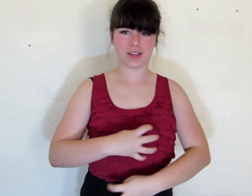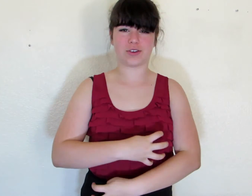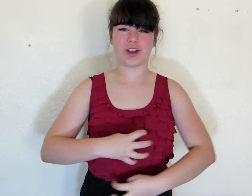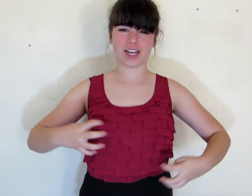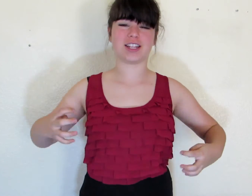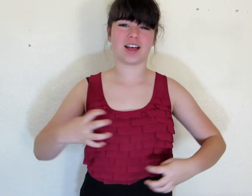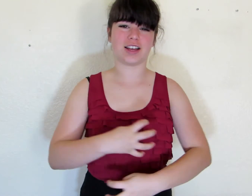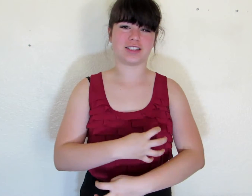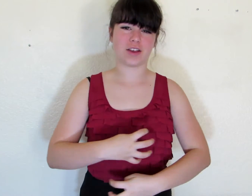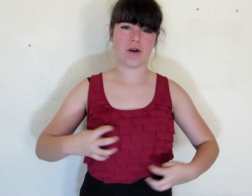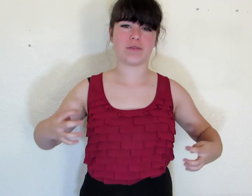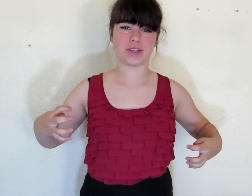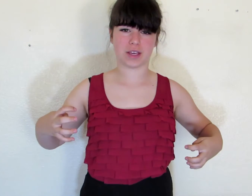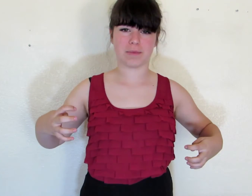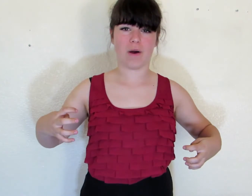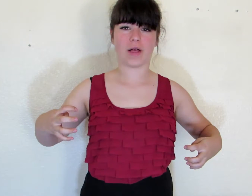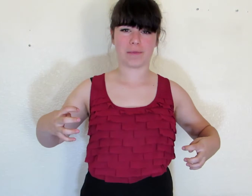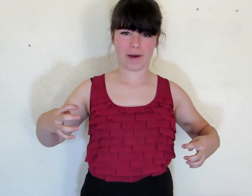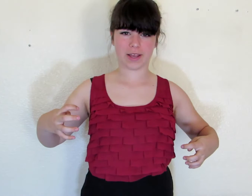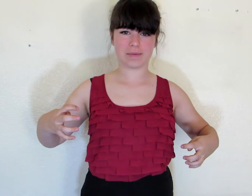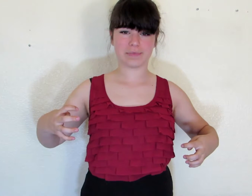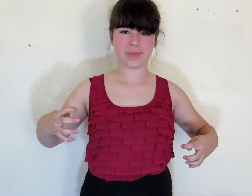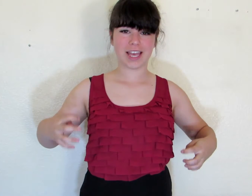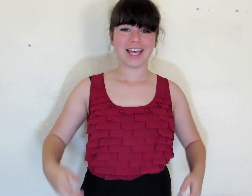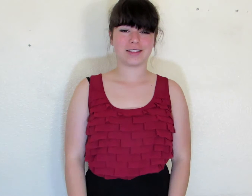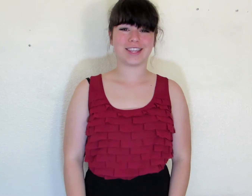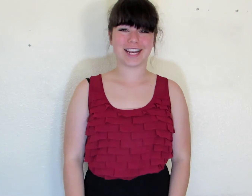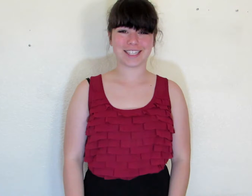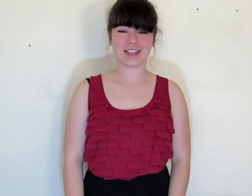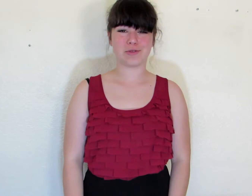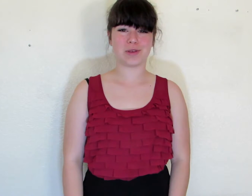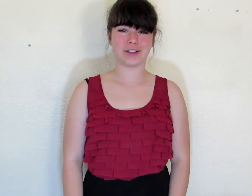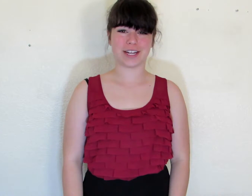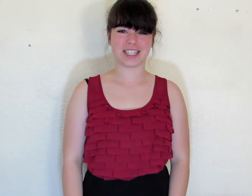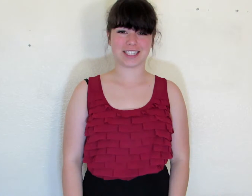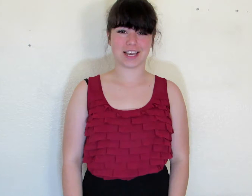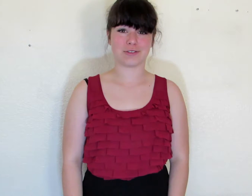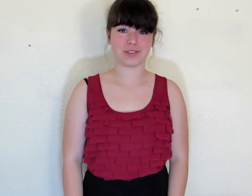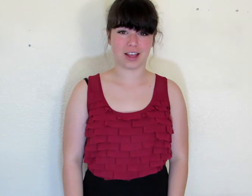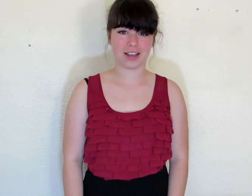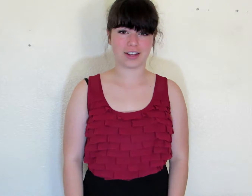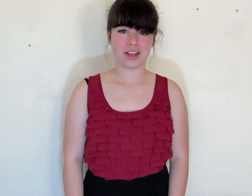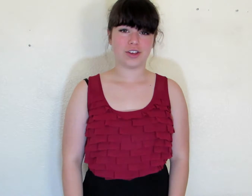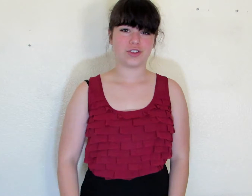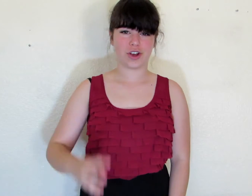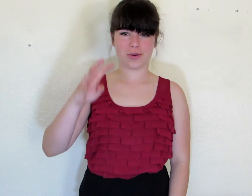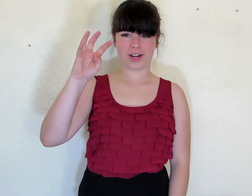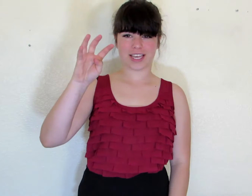you're creating the lines of the zebra on the body. The next sign that we'll be learning is the sign for lion. So you're going to want to take